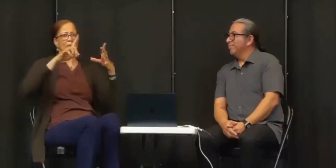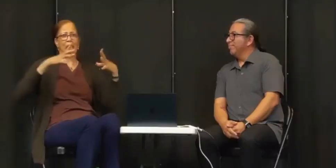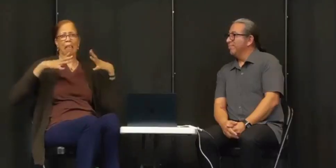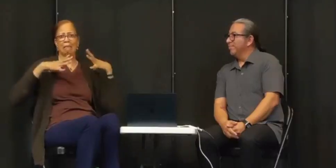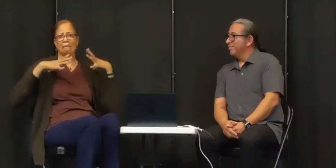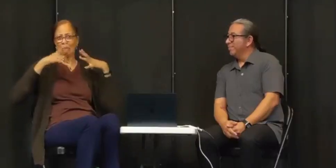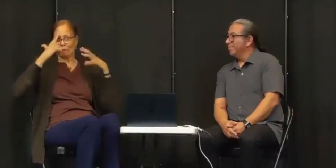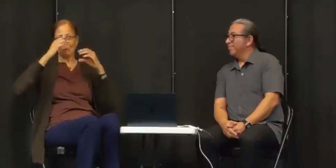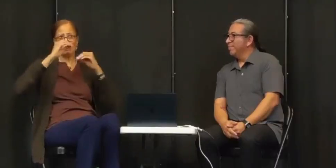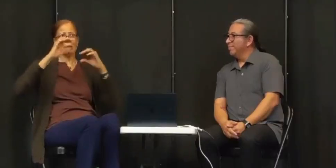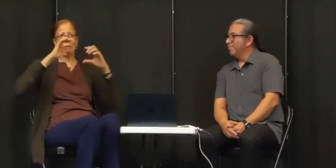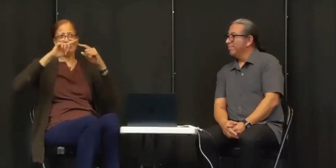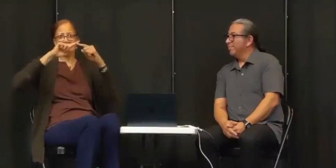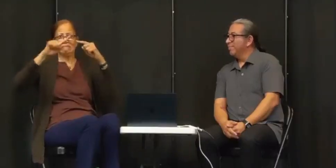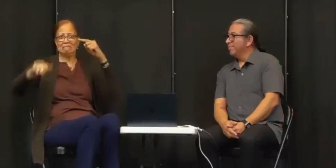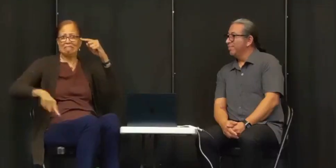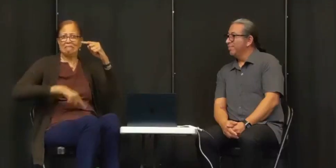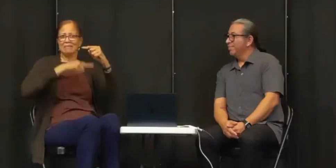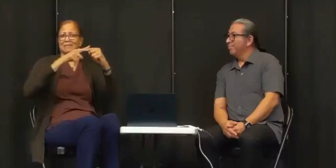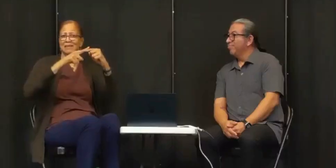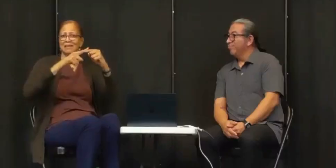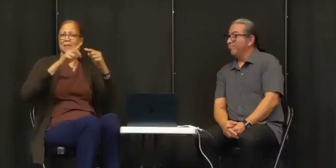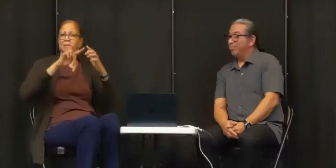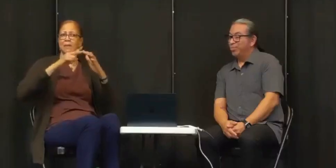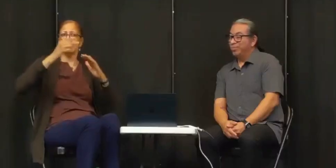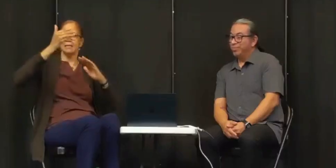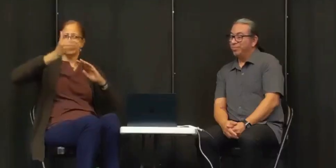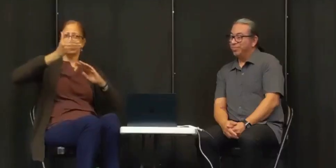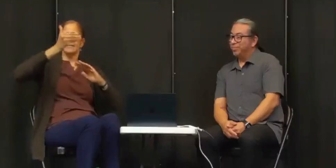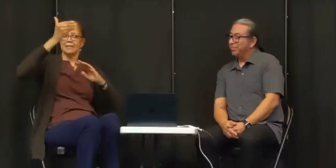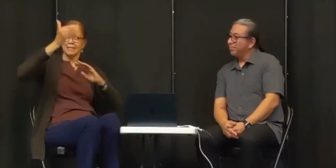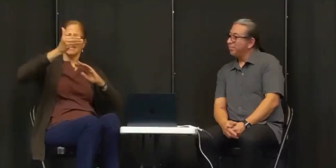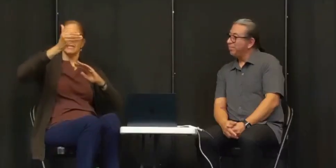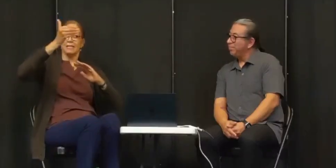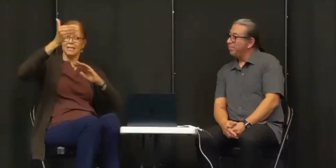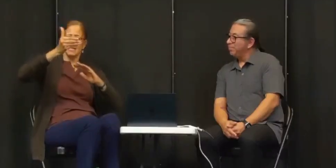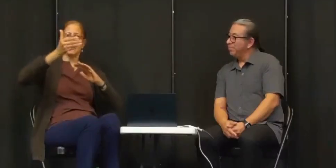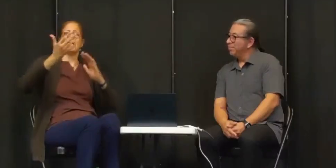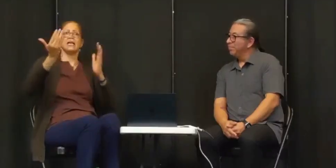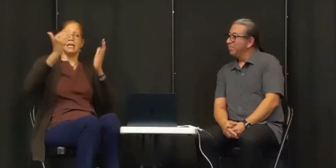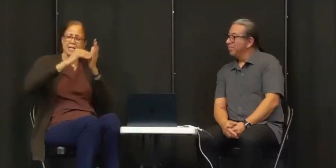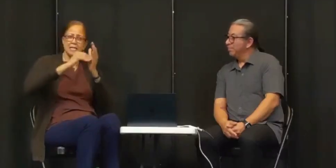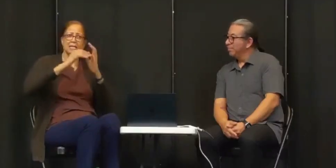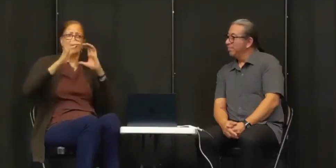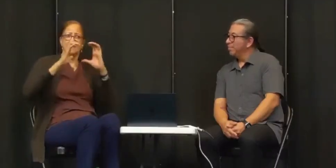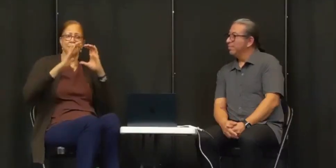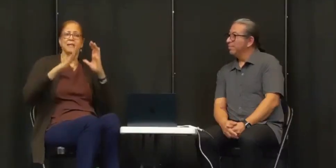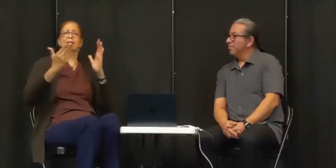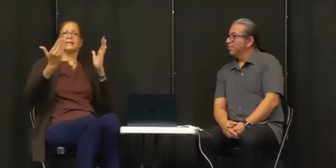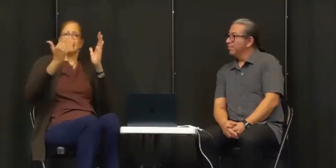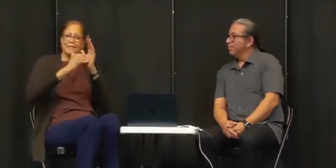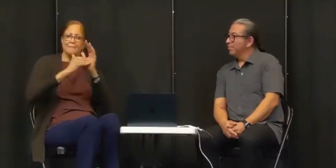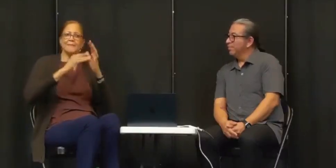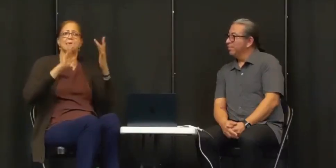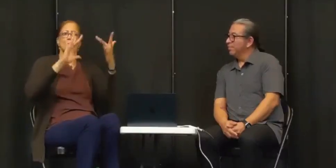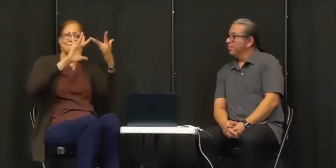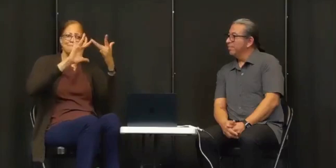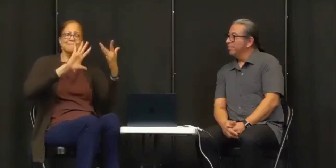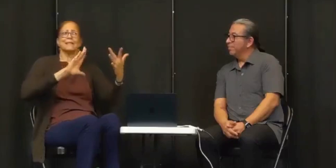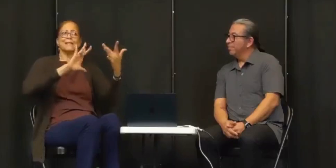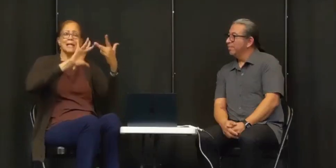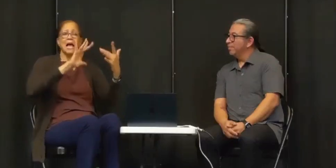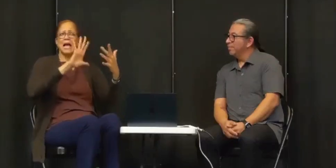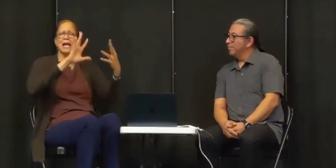You don't want to have a spat at the holidays because you haven't talked to each other all year round. So reach out periodically throughout the year. Make sure that